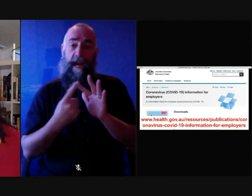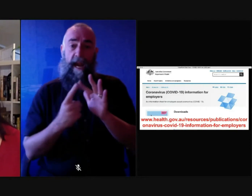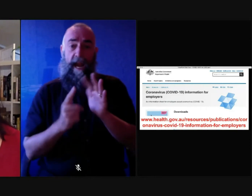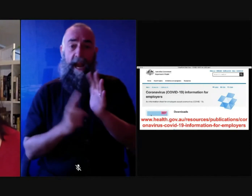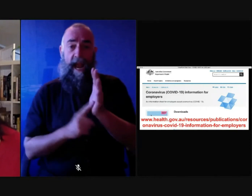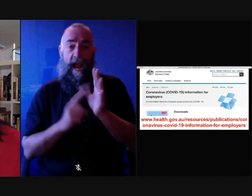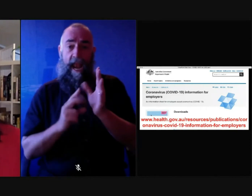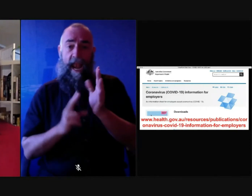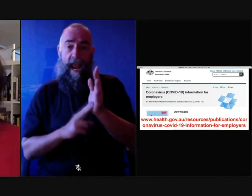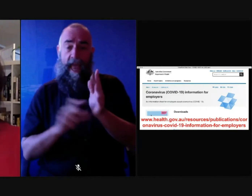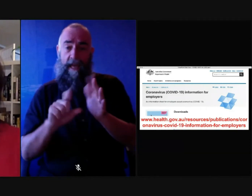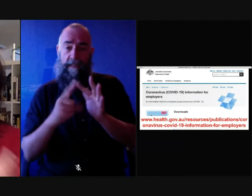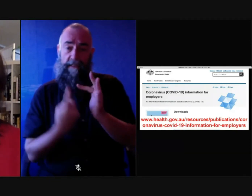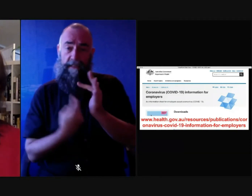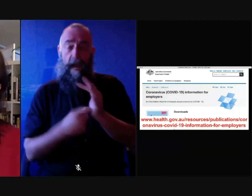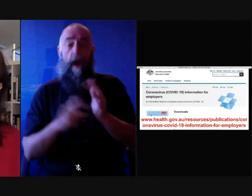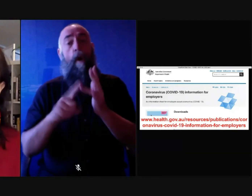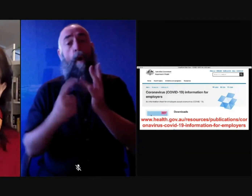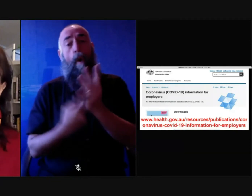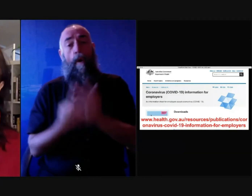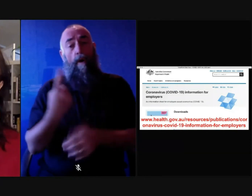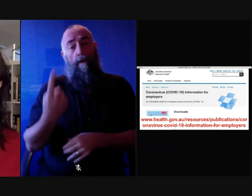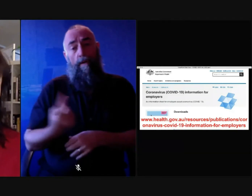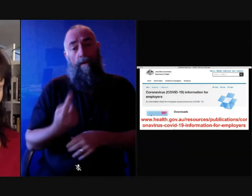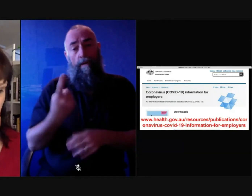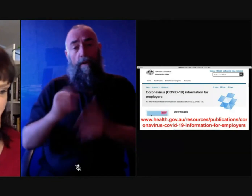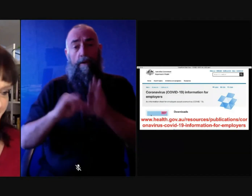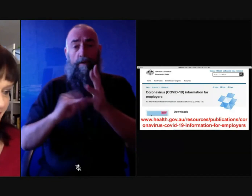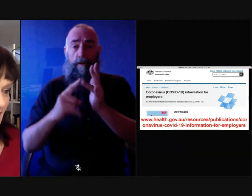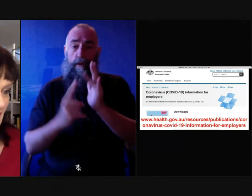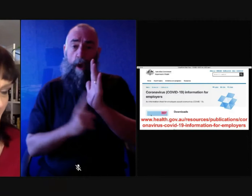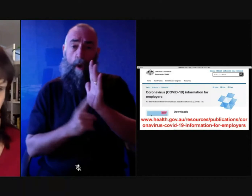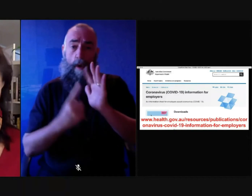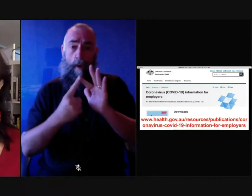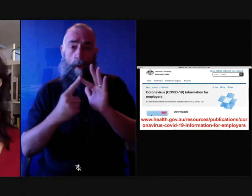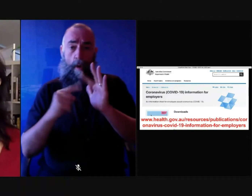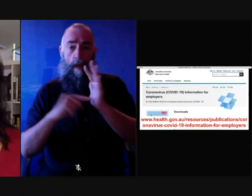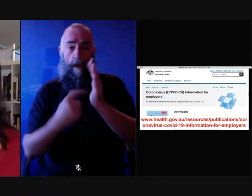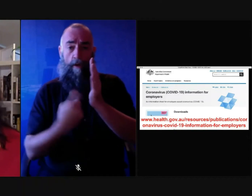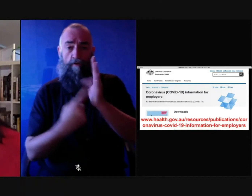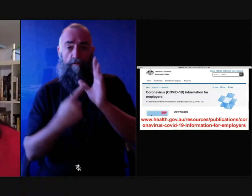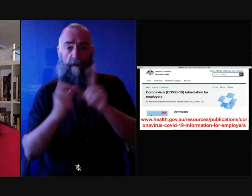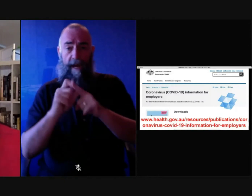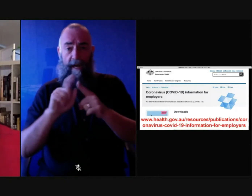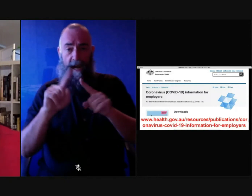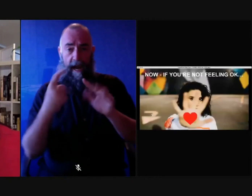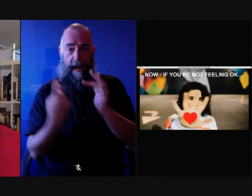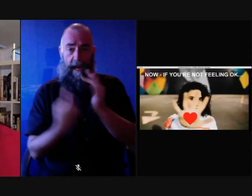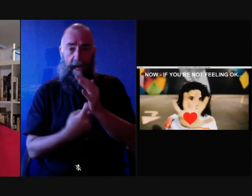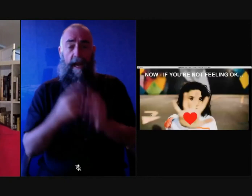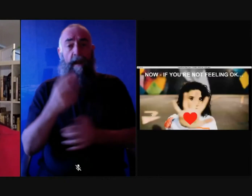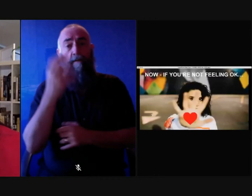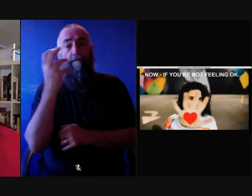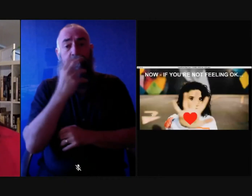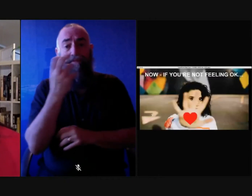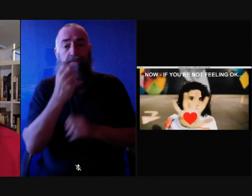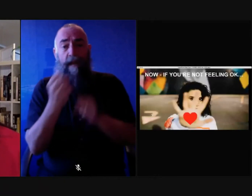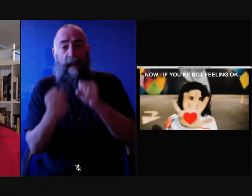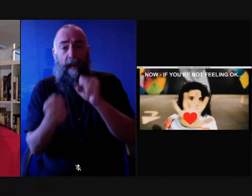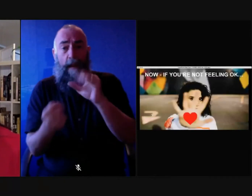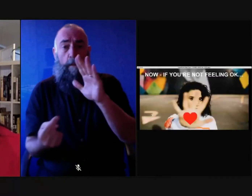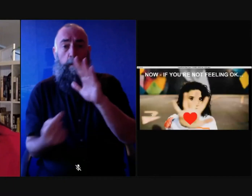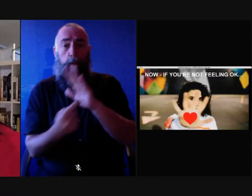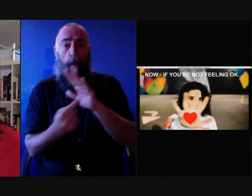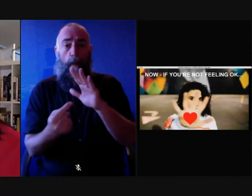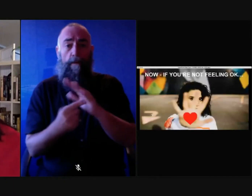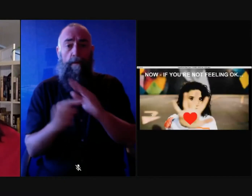that's not the case for all of you. I just wanted to make a quick mention of it. Now, it is really important that I make sure I have a